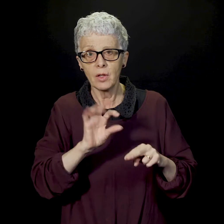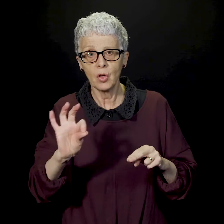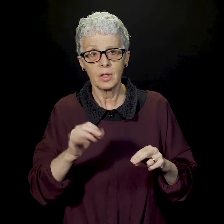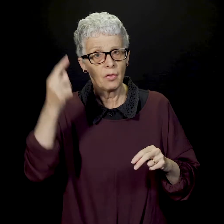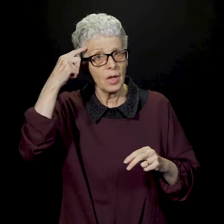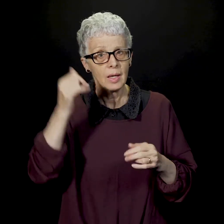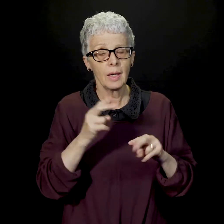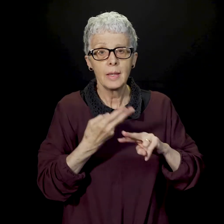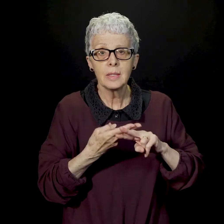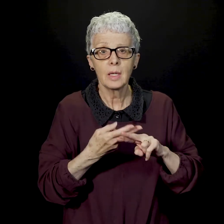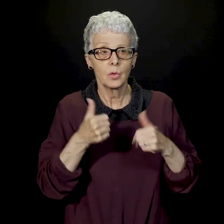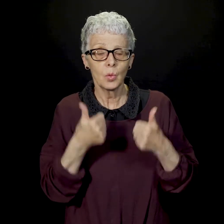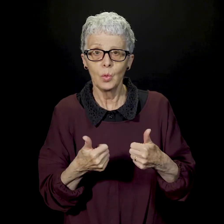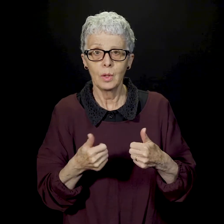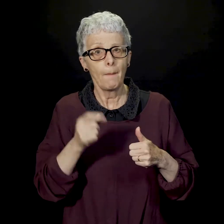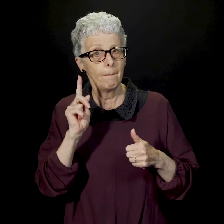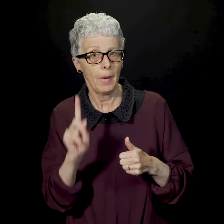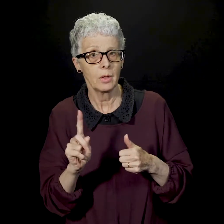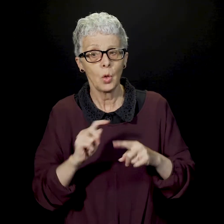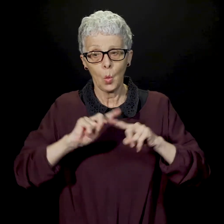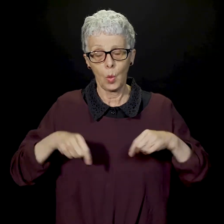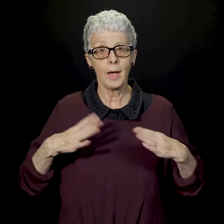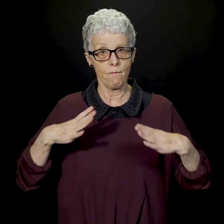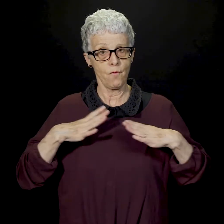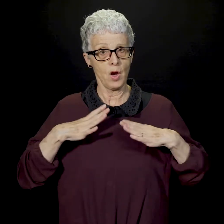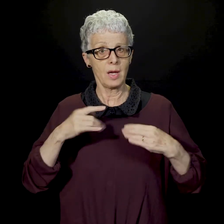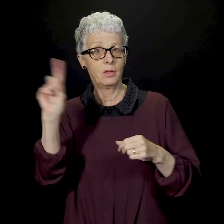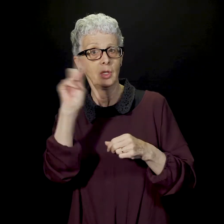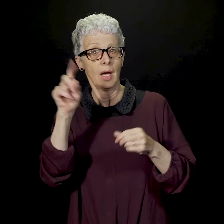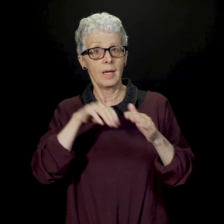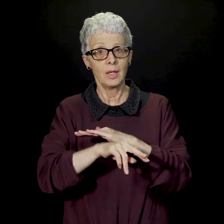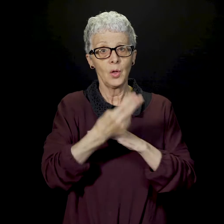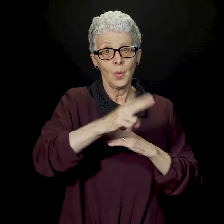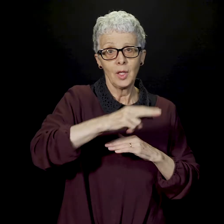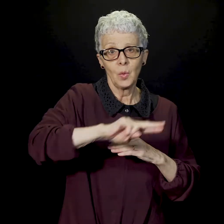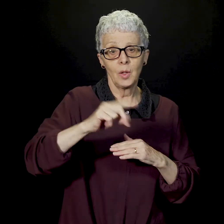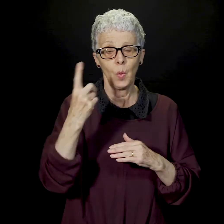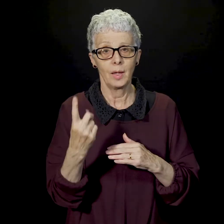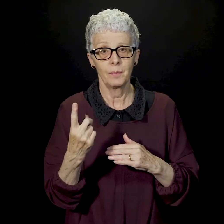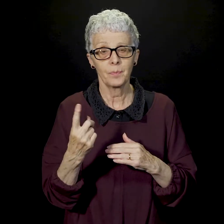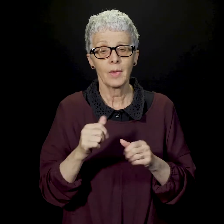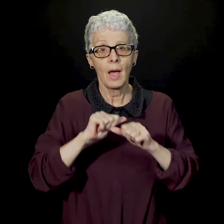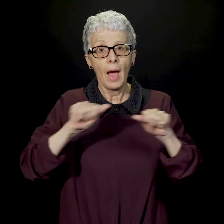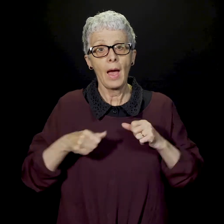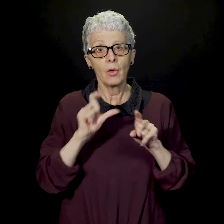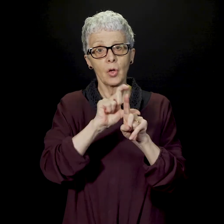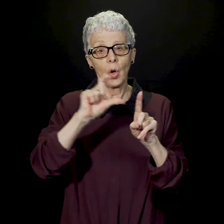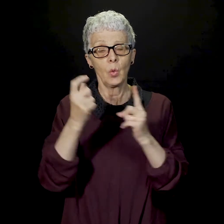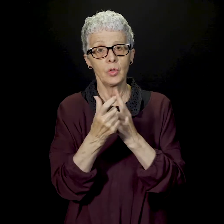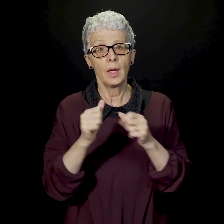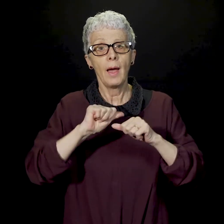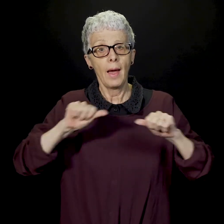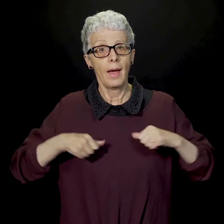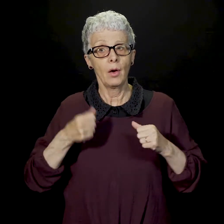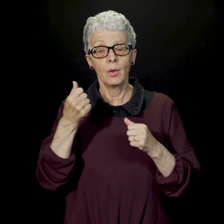more progressive. We're liberated. You know, this is pointing in the direction, isn't it? That if boiled down, our culture and our society's